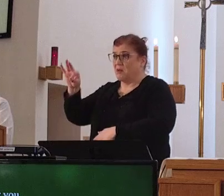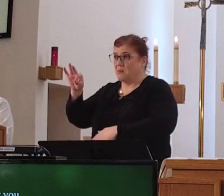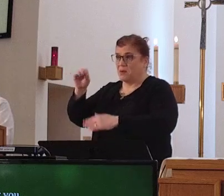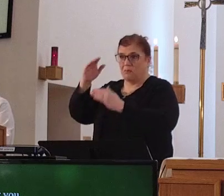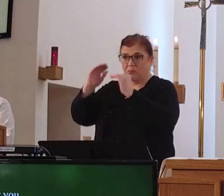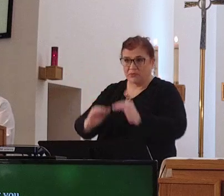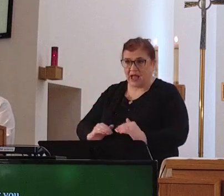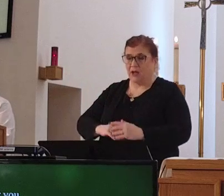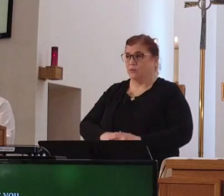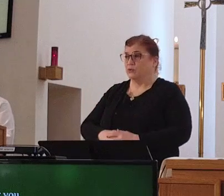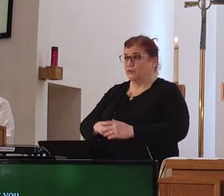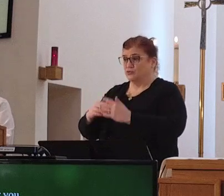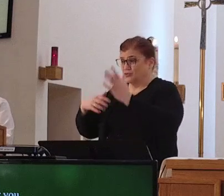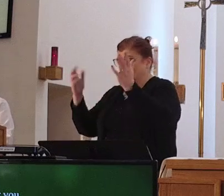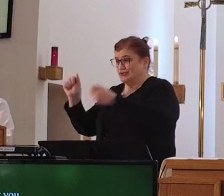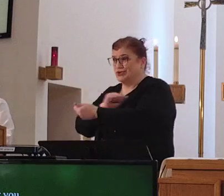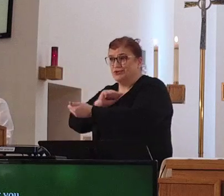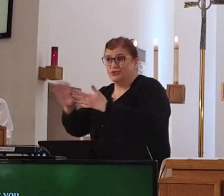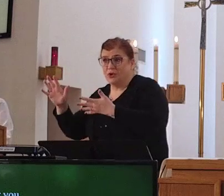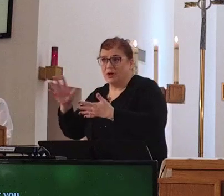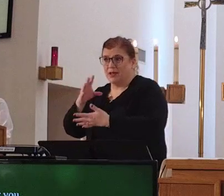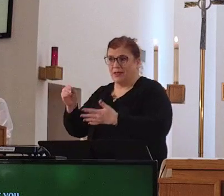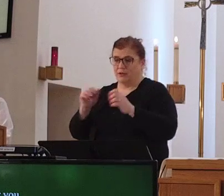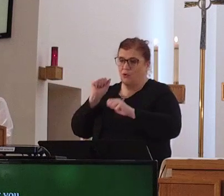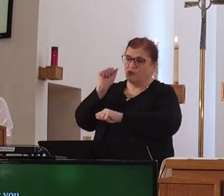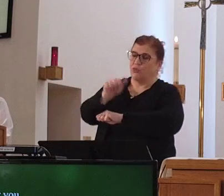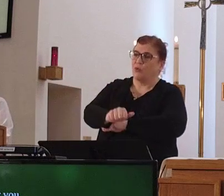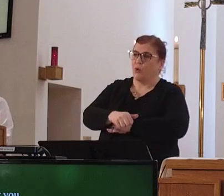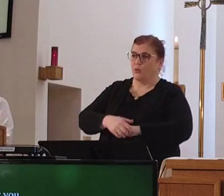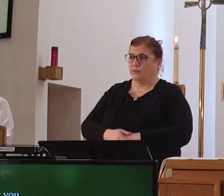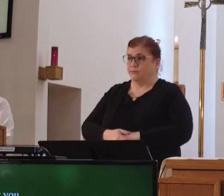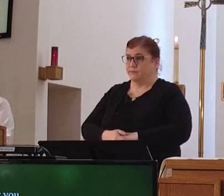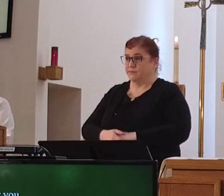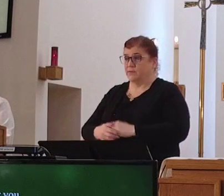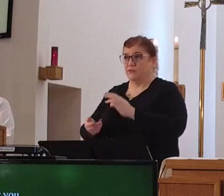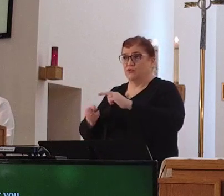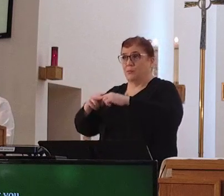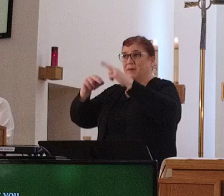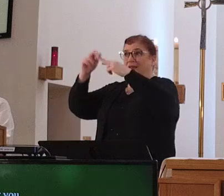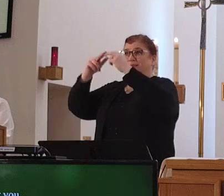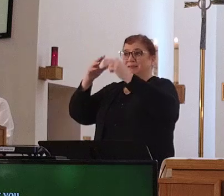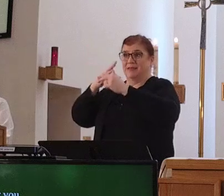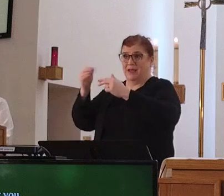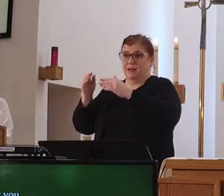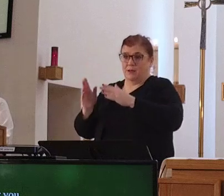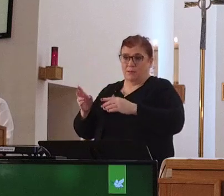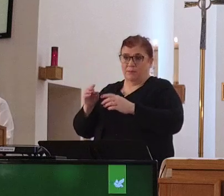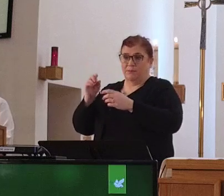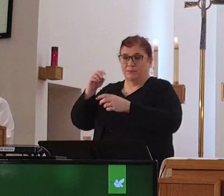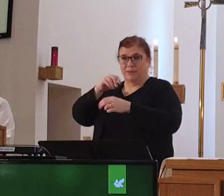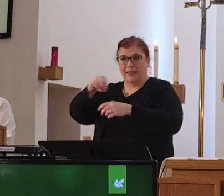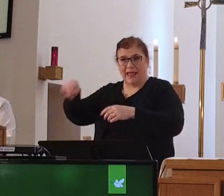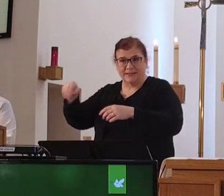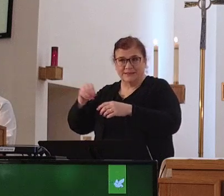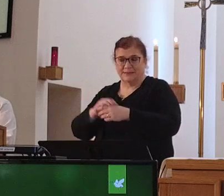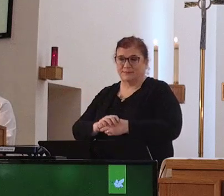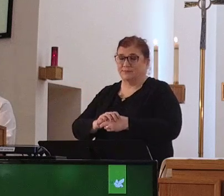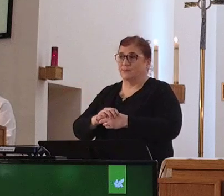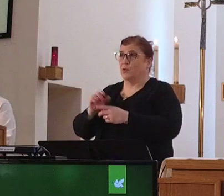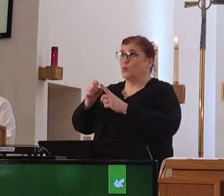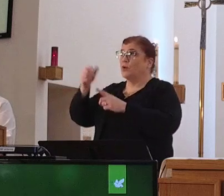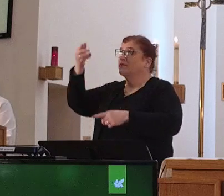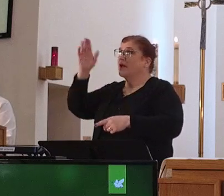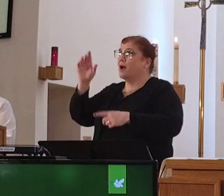down, to destroy and to overthrow, to build and to plant." Word of